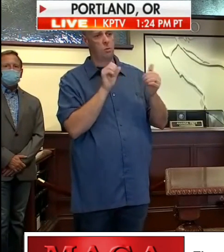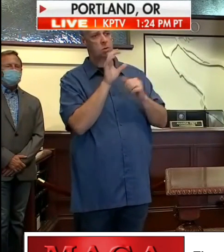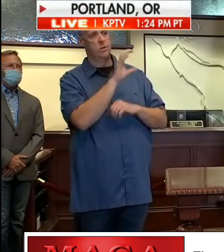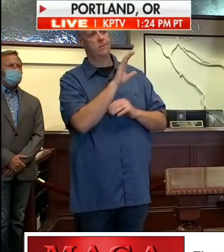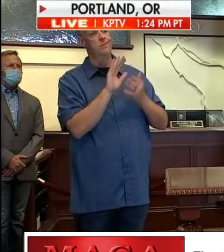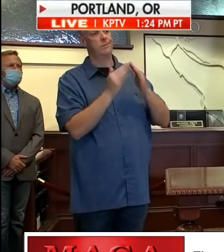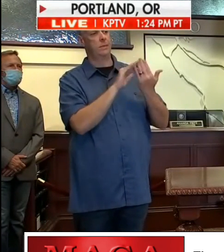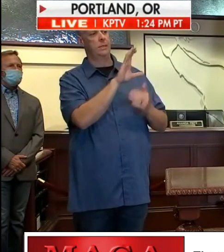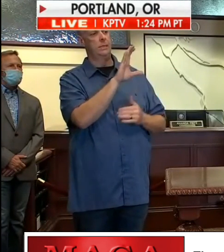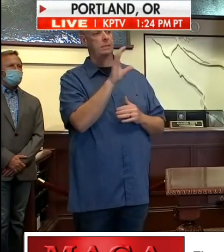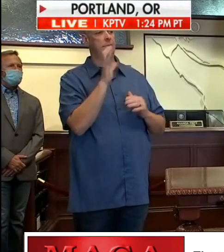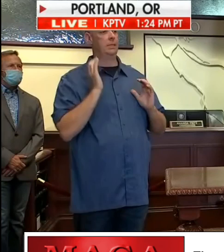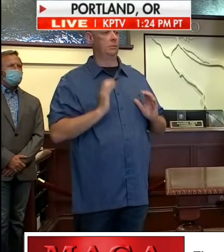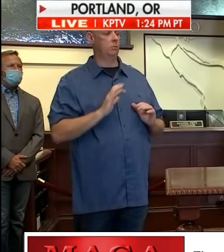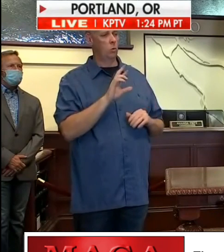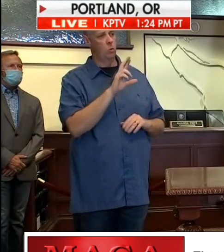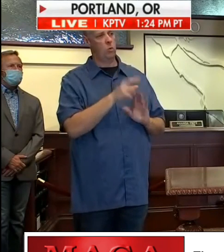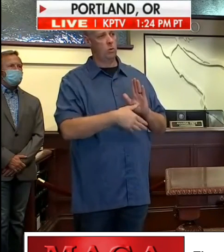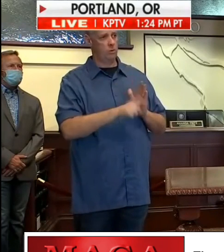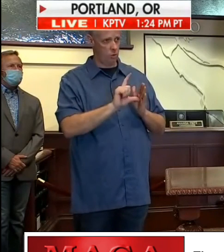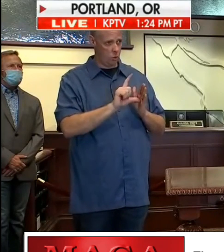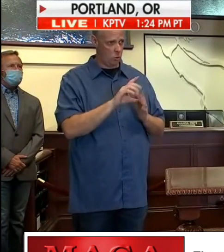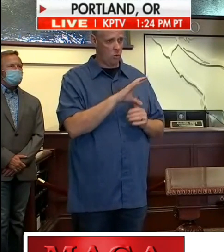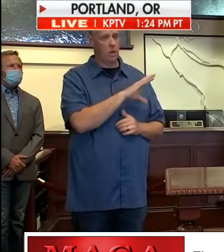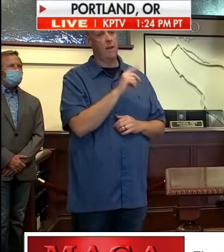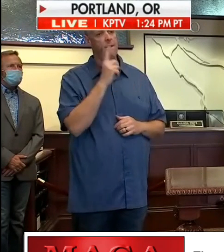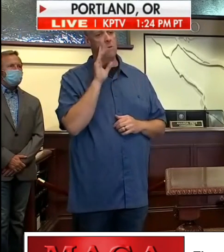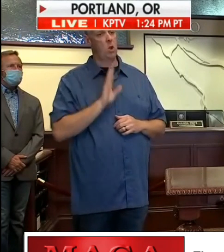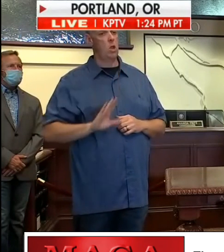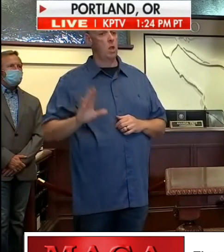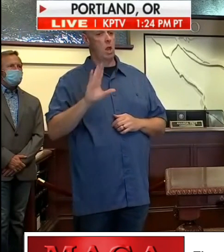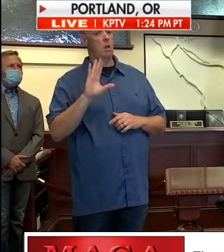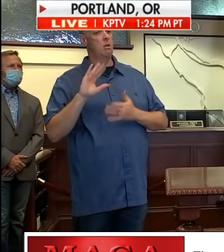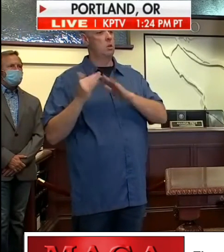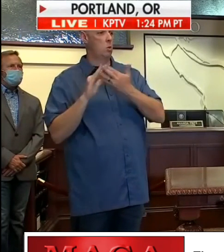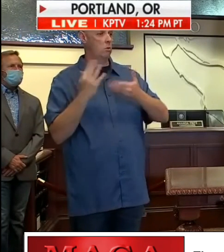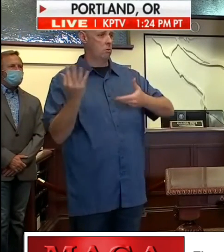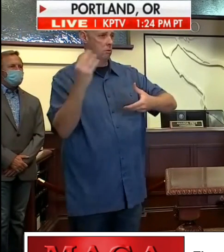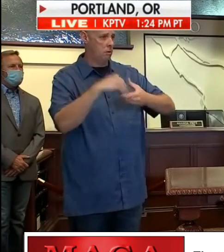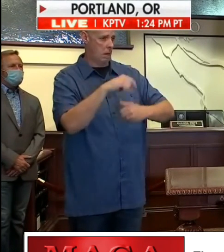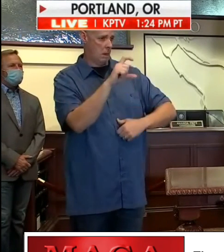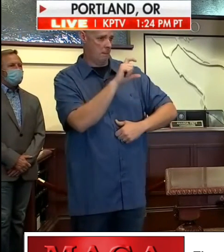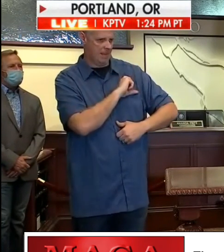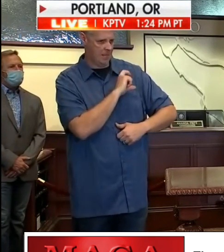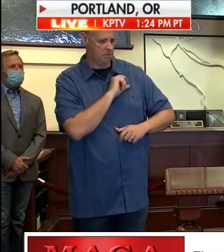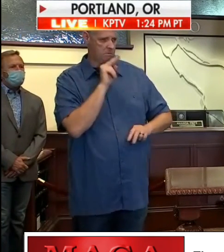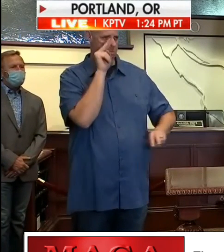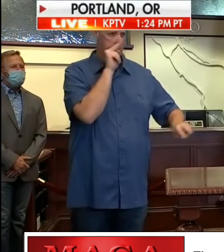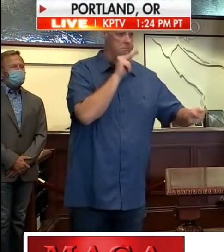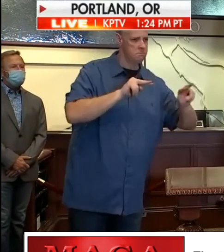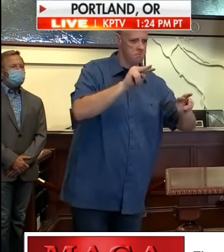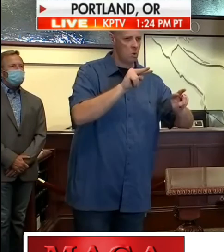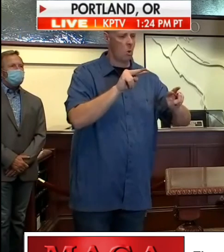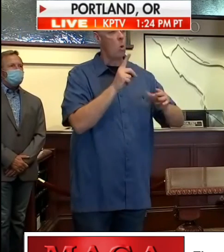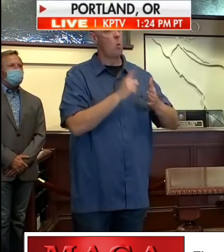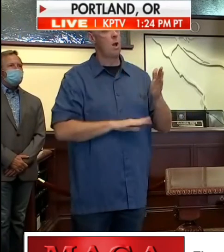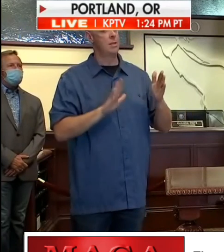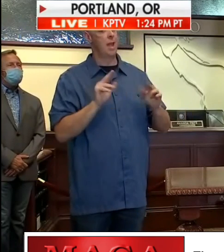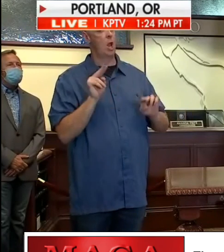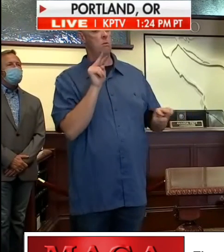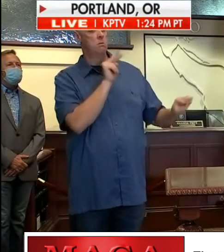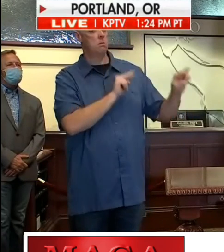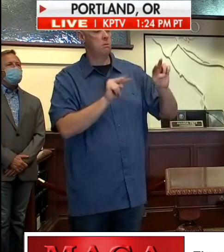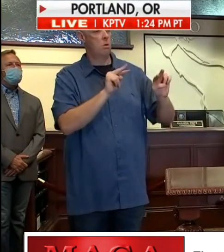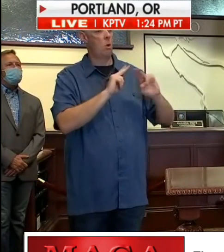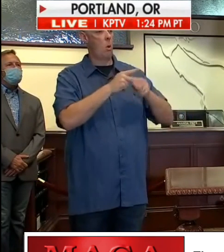Commission, as well as the Portland Committee on Community-Engaged Policing, around reimagining what local policing can look